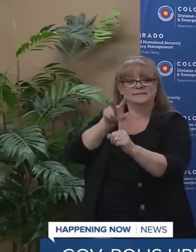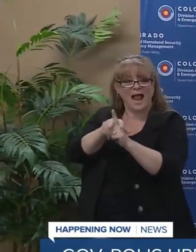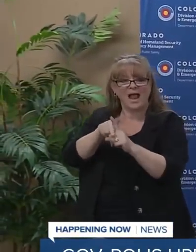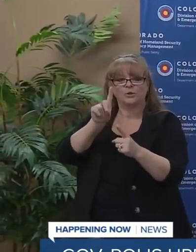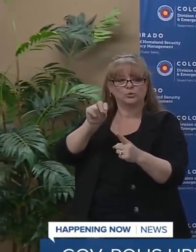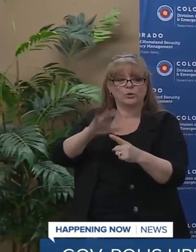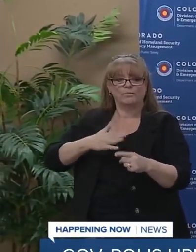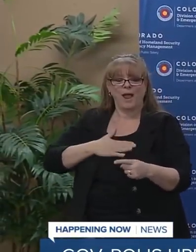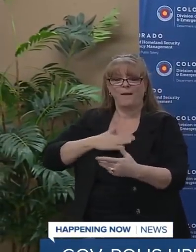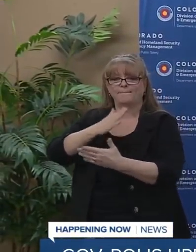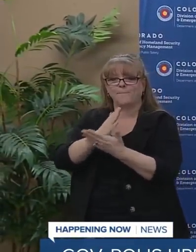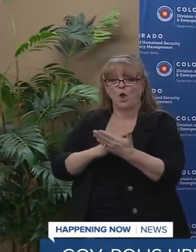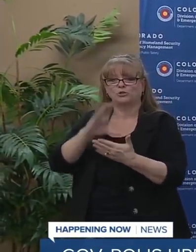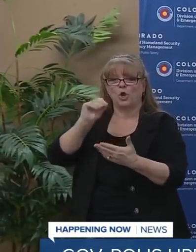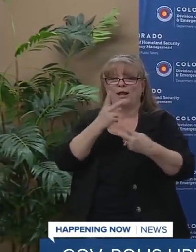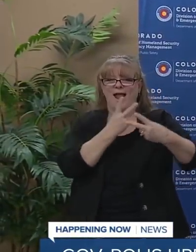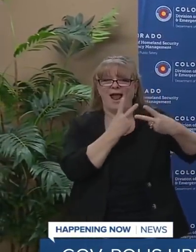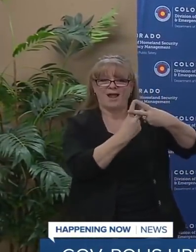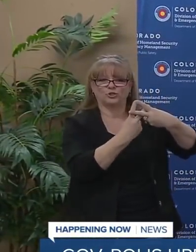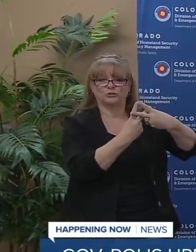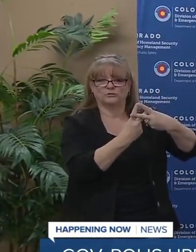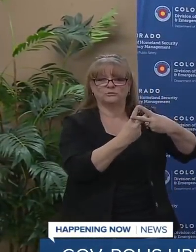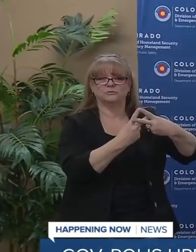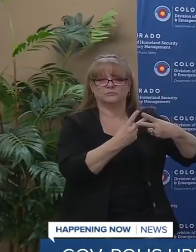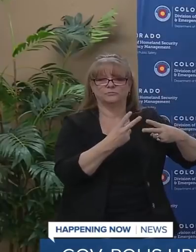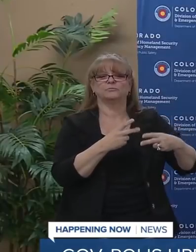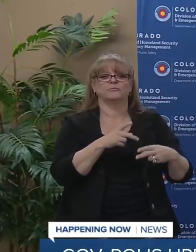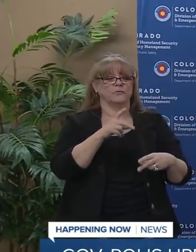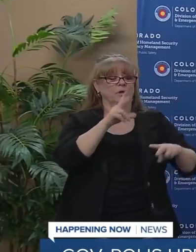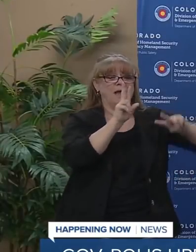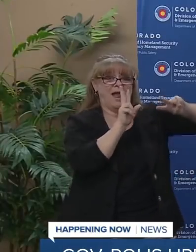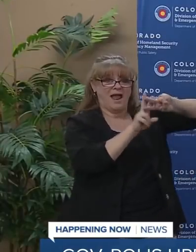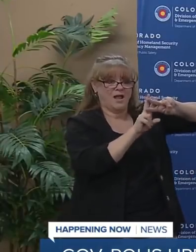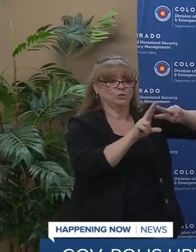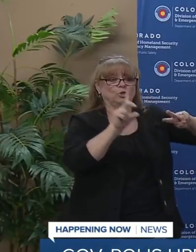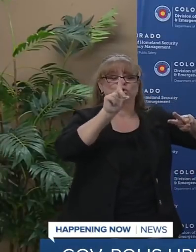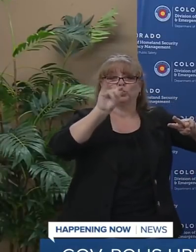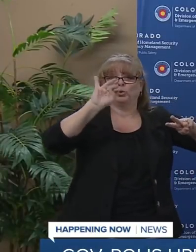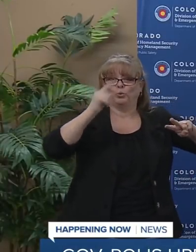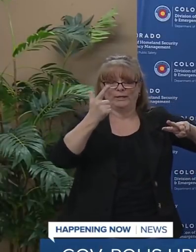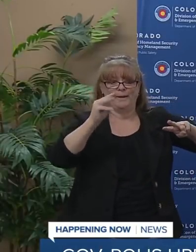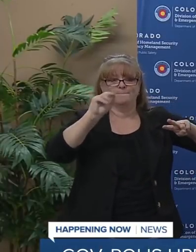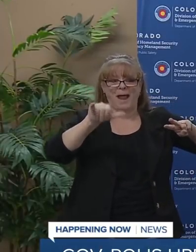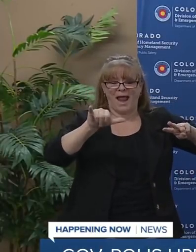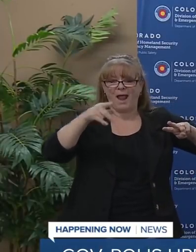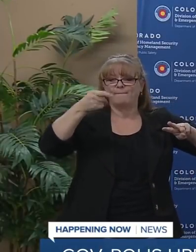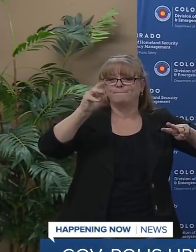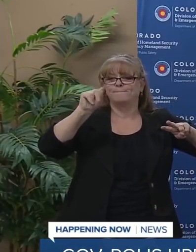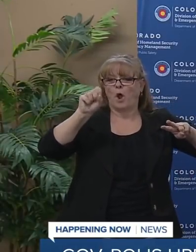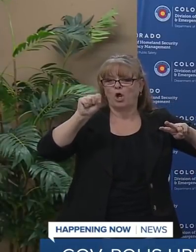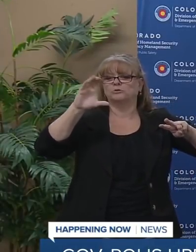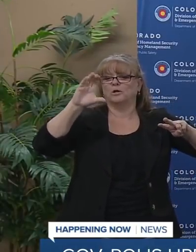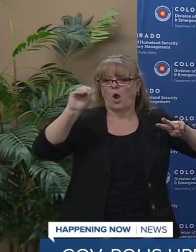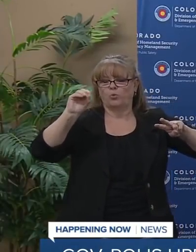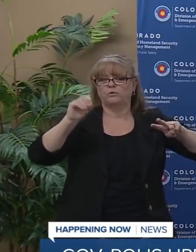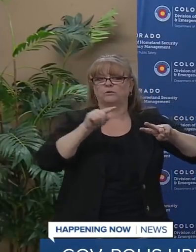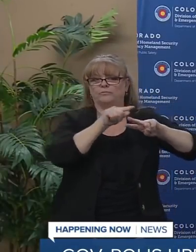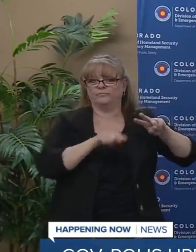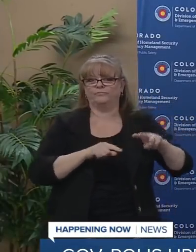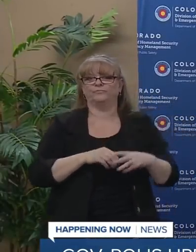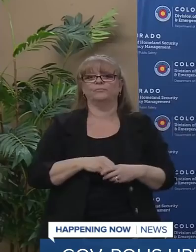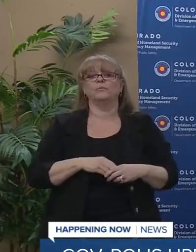is up to this challenge and that we're up to squashing out this virus and moving forward together as quickly